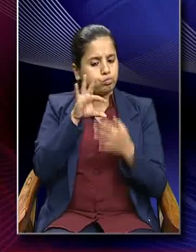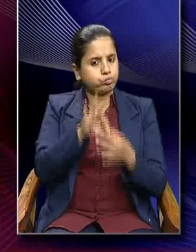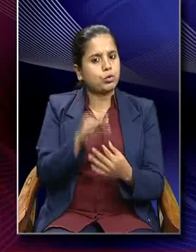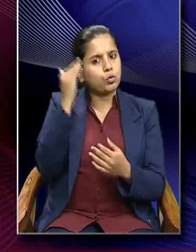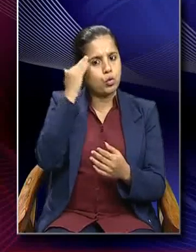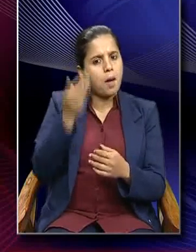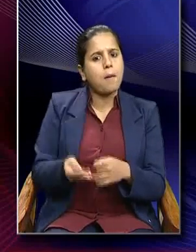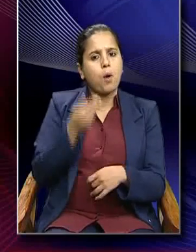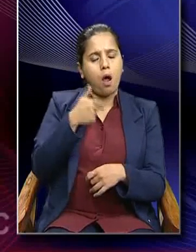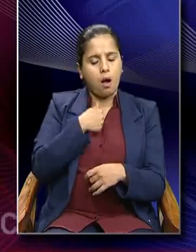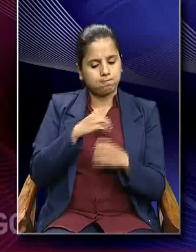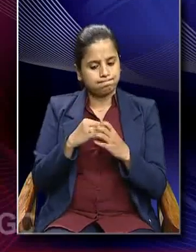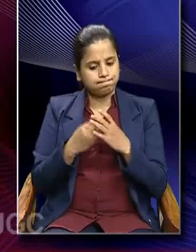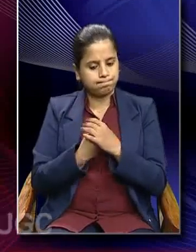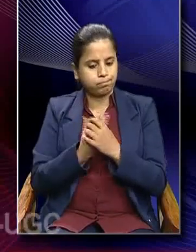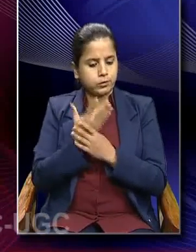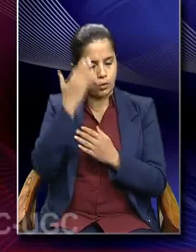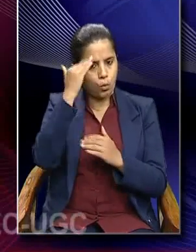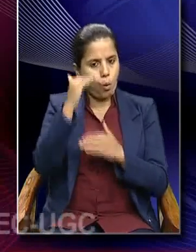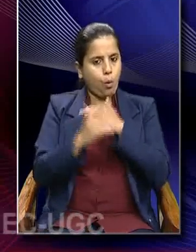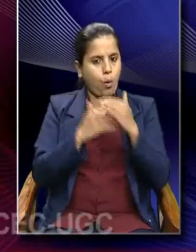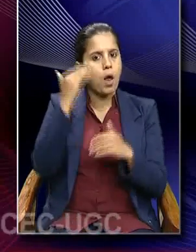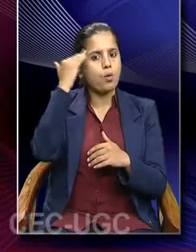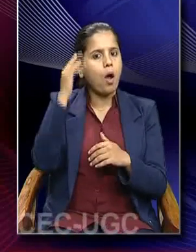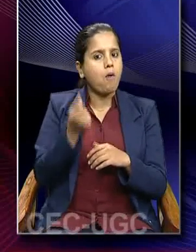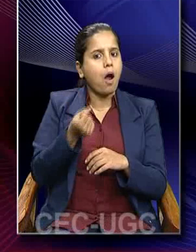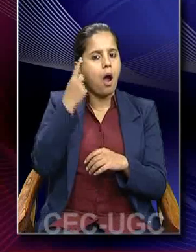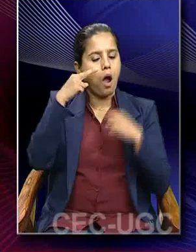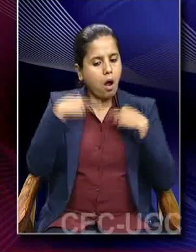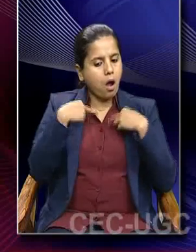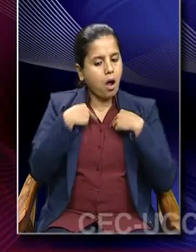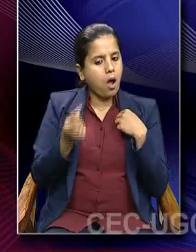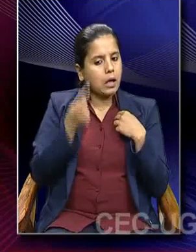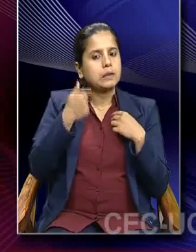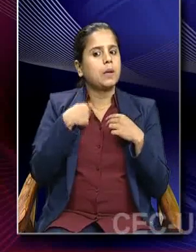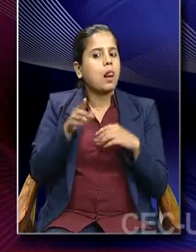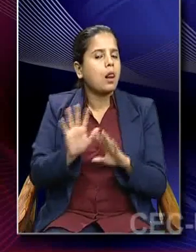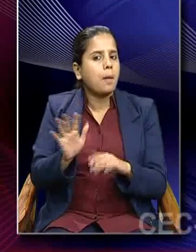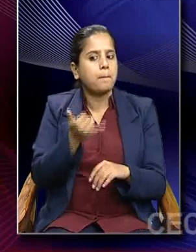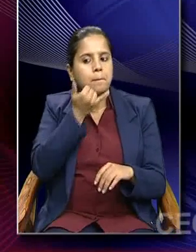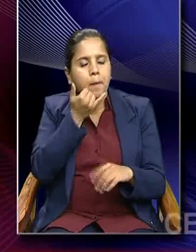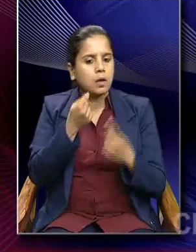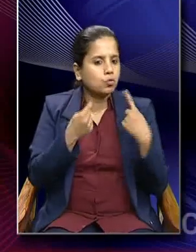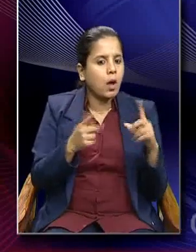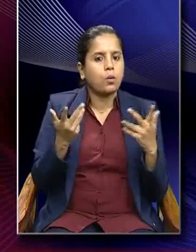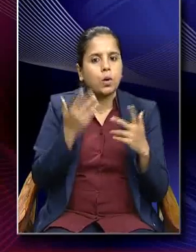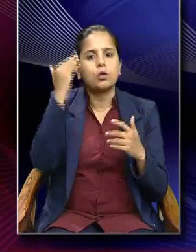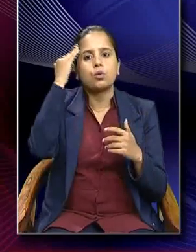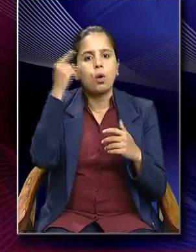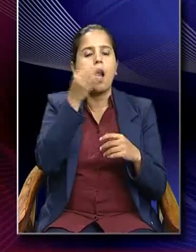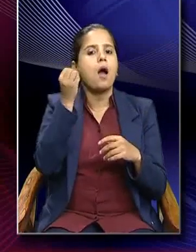more self-evolved and self-realization, a person would be more aware